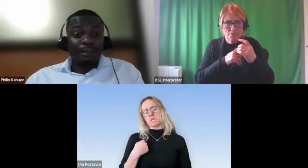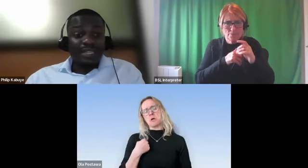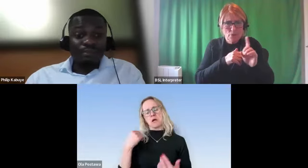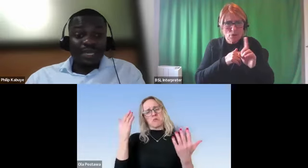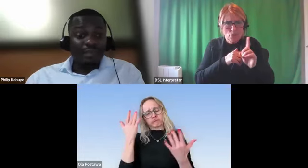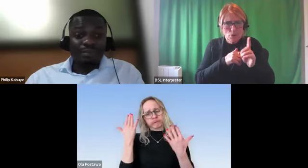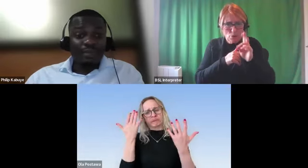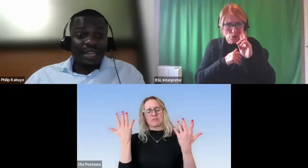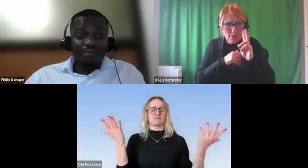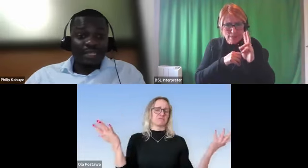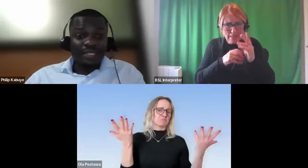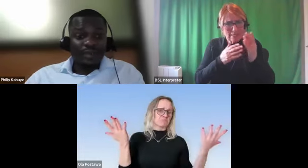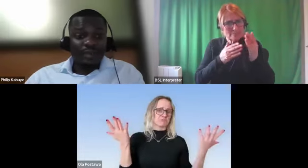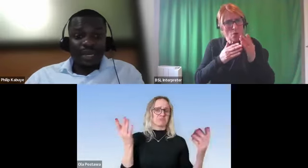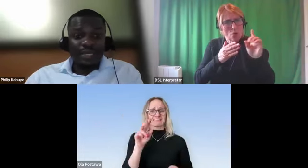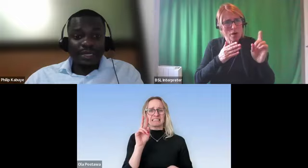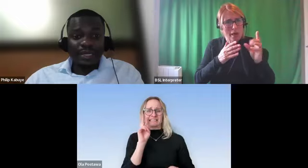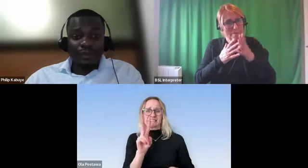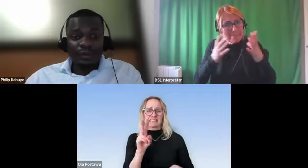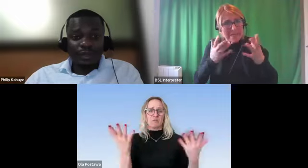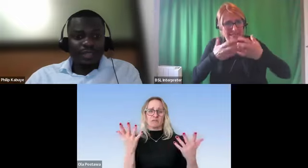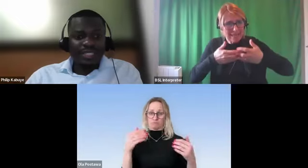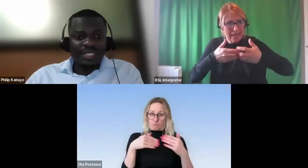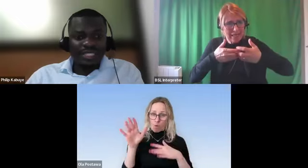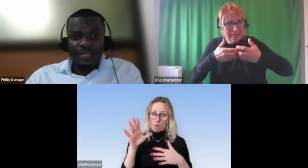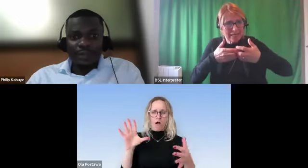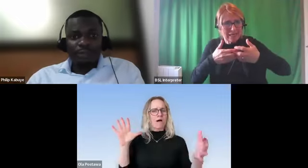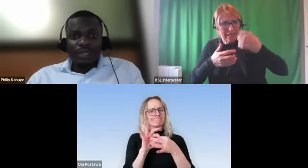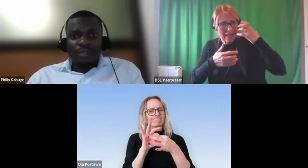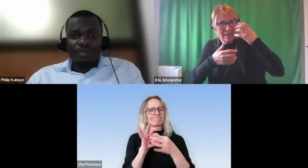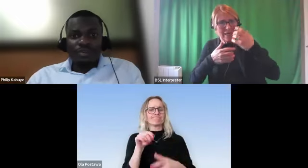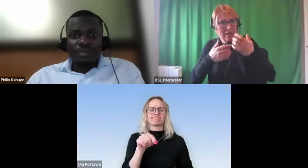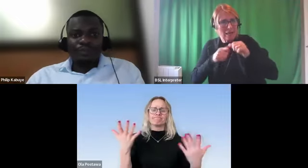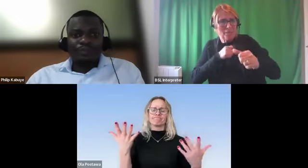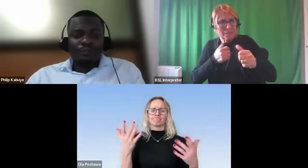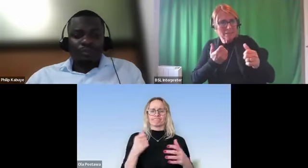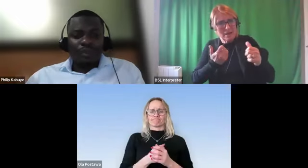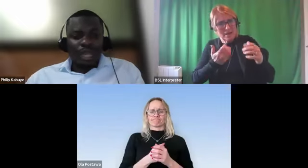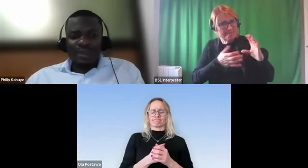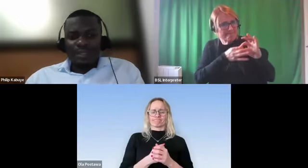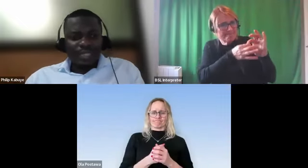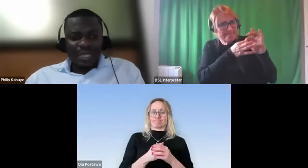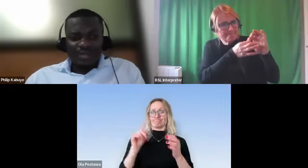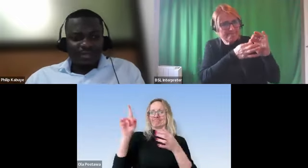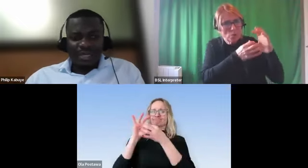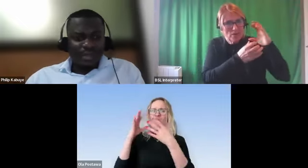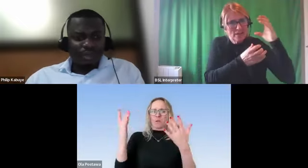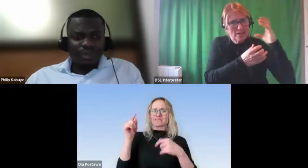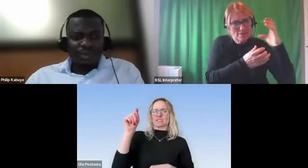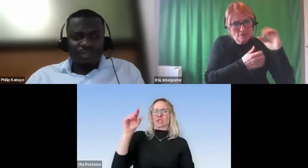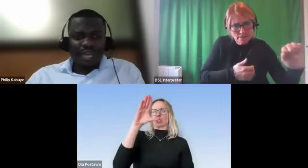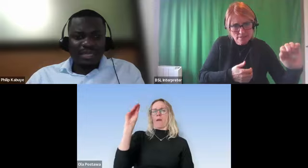big tech companies being in bed with governments to try and erode dignity. So what are alternatives?